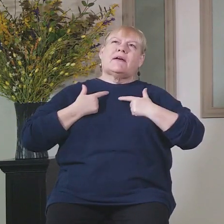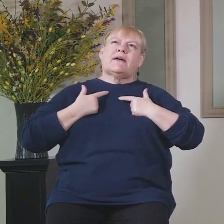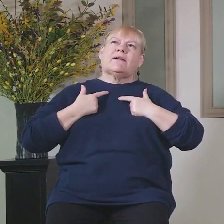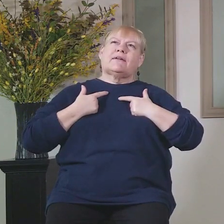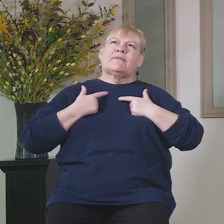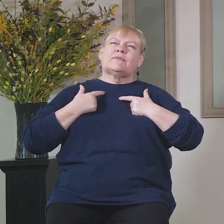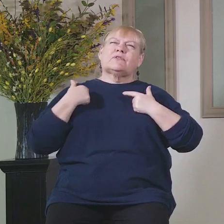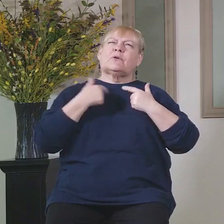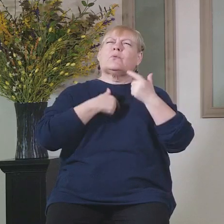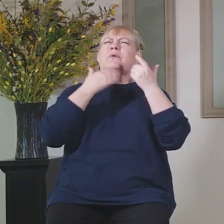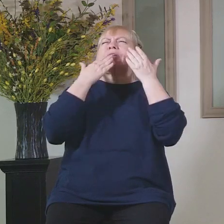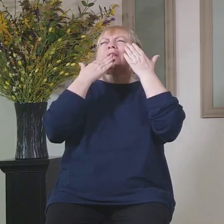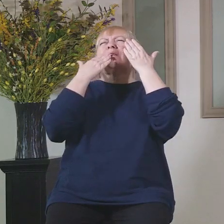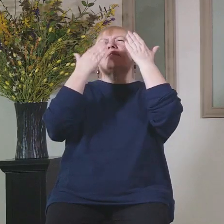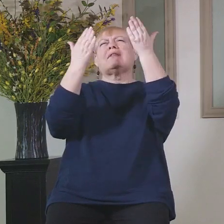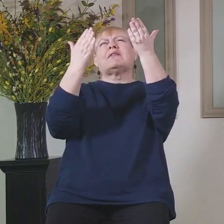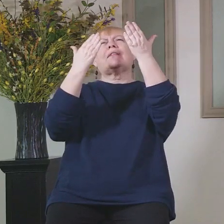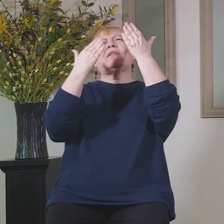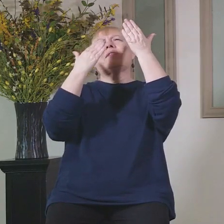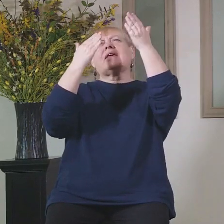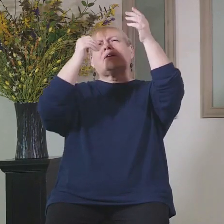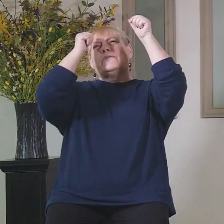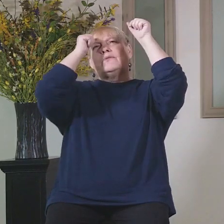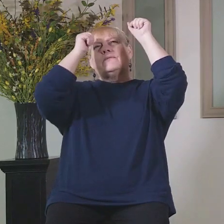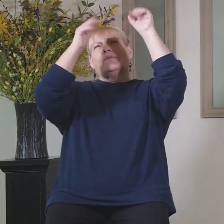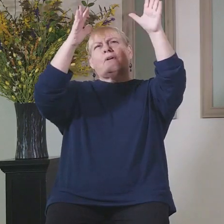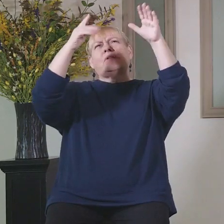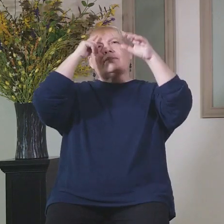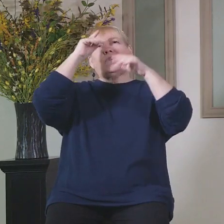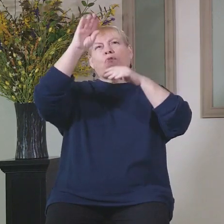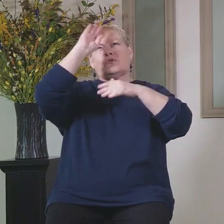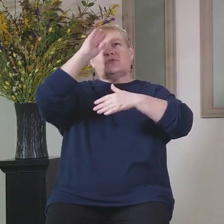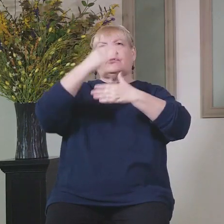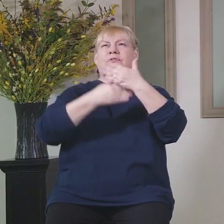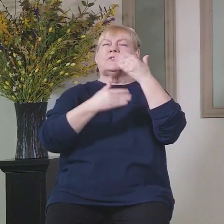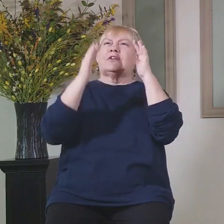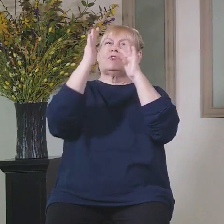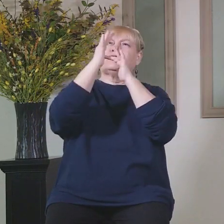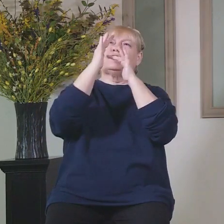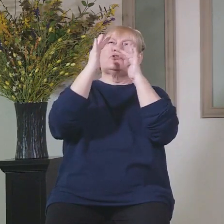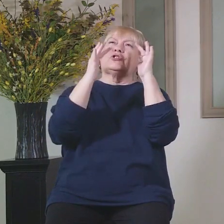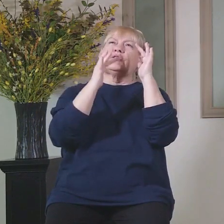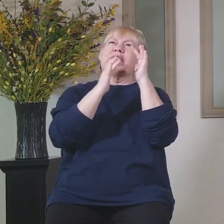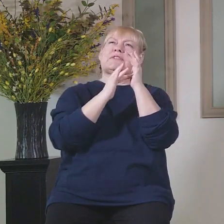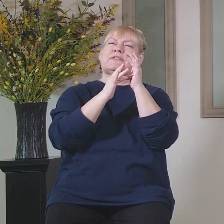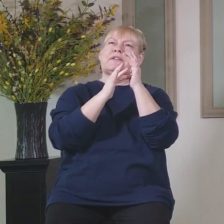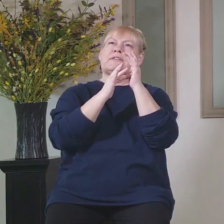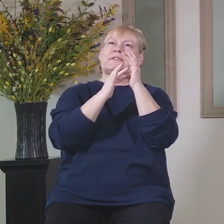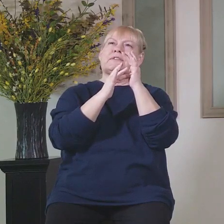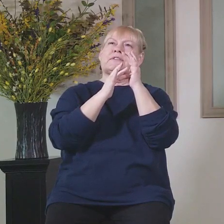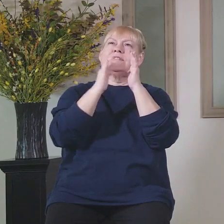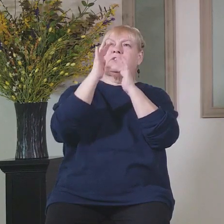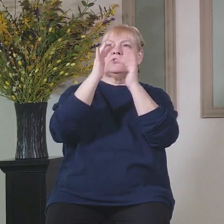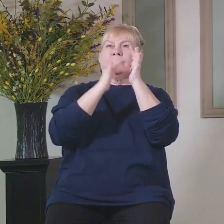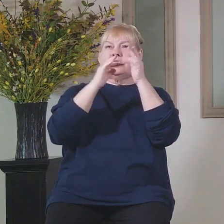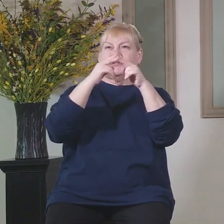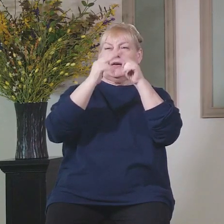And so we thank you, Father, for your Son Jesus. And in his name we